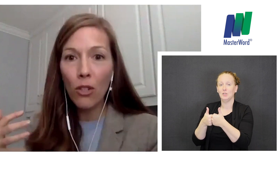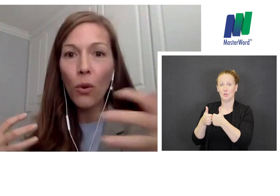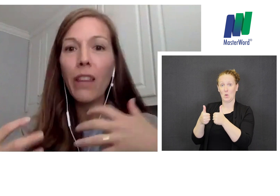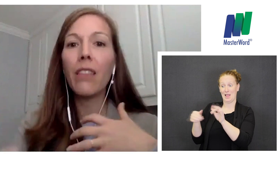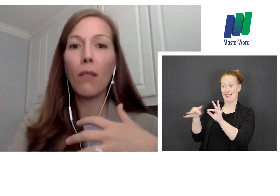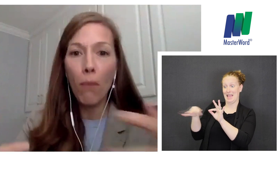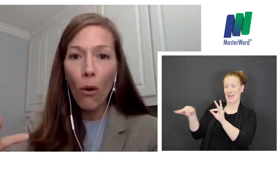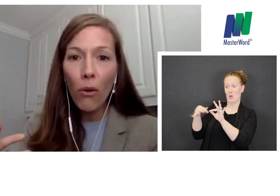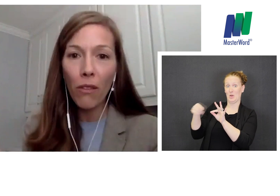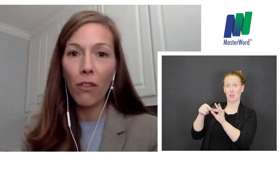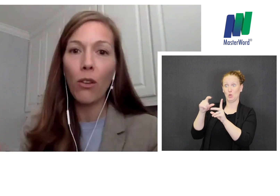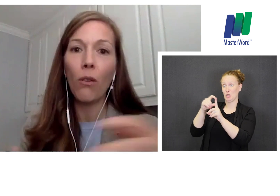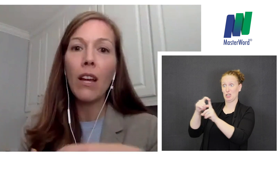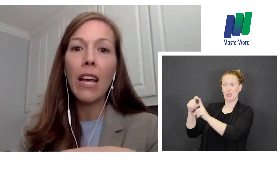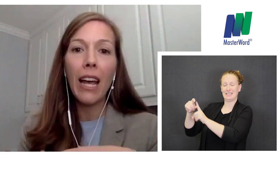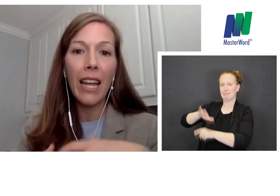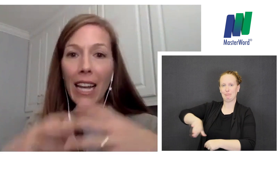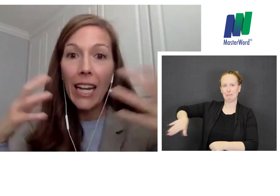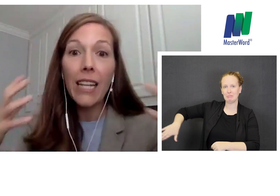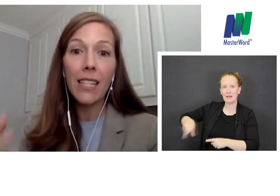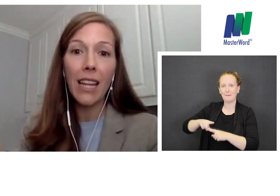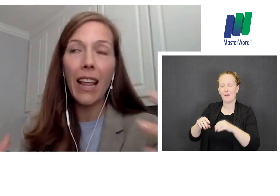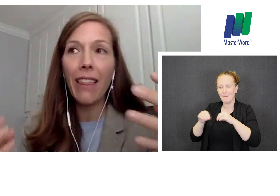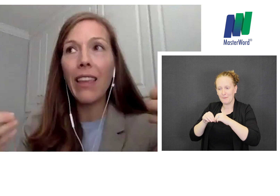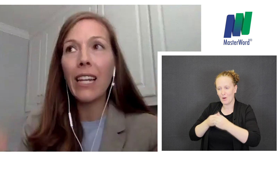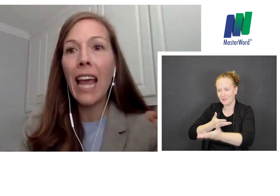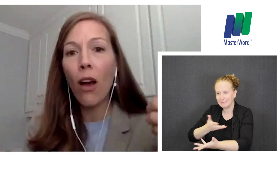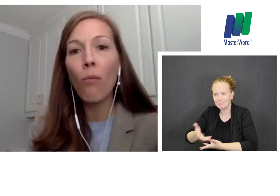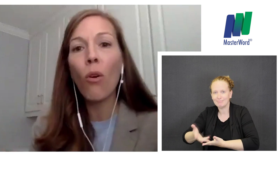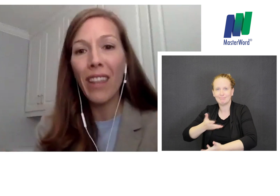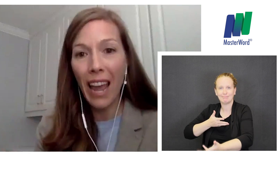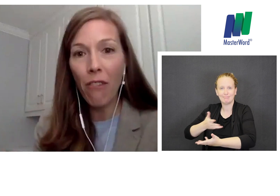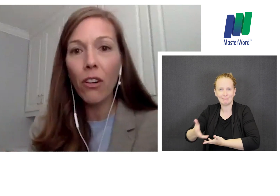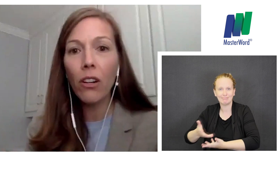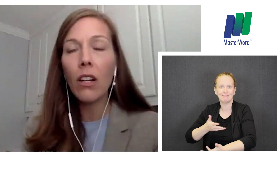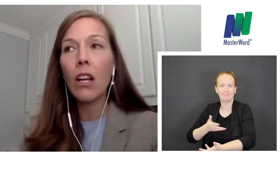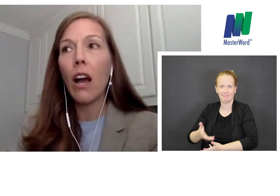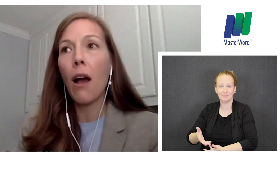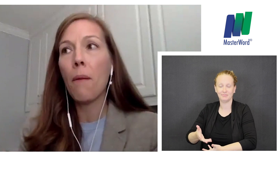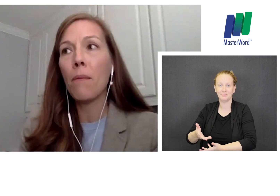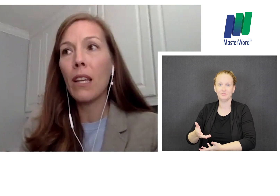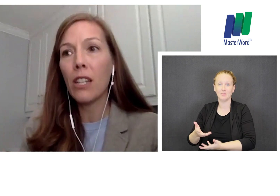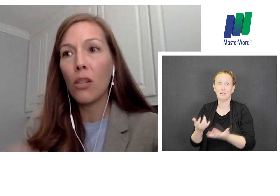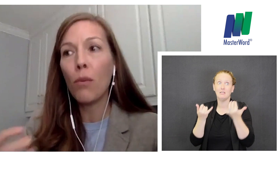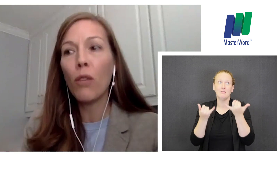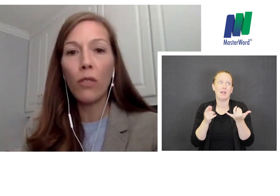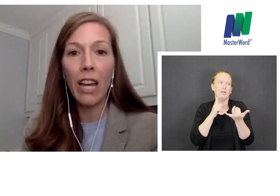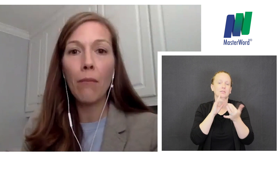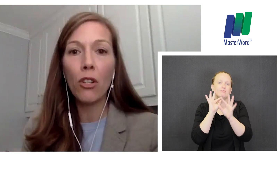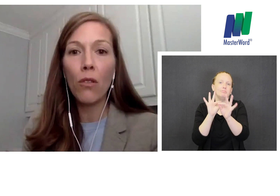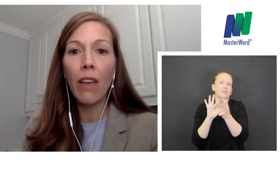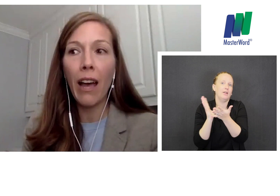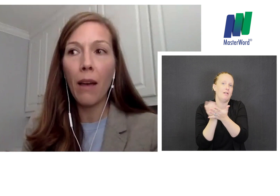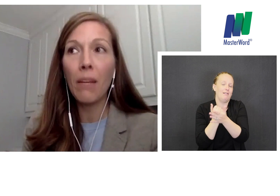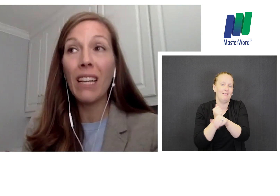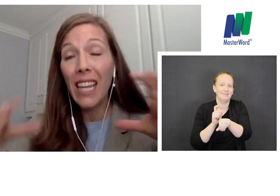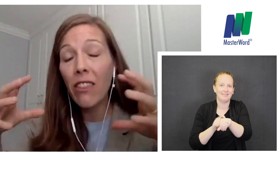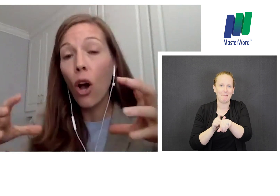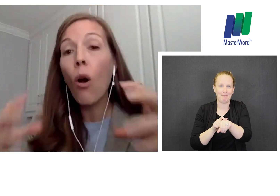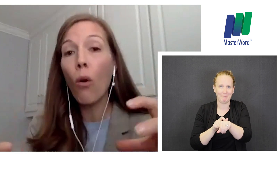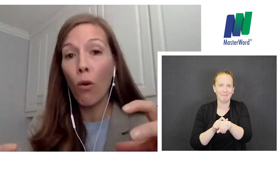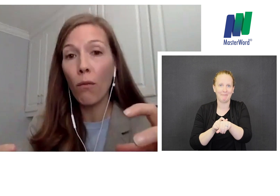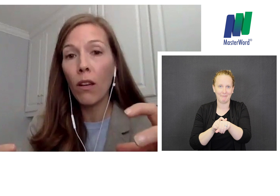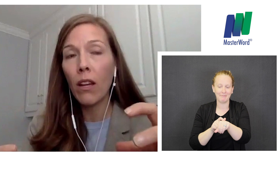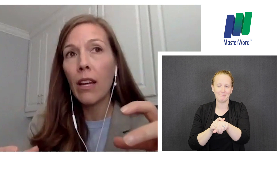is between the both of you. And it is, I think now more than ever, is such a beautiful time to do that, because